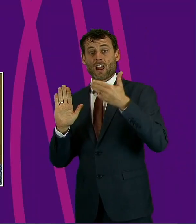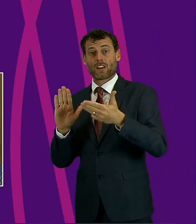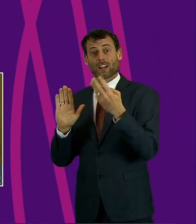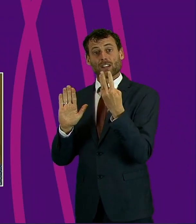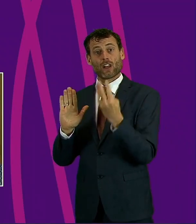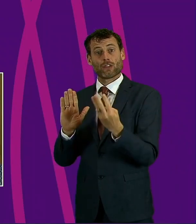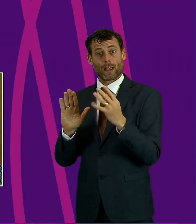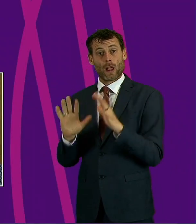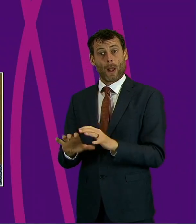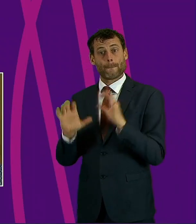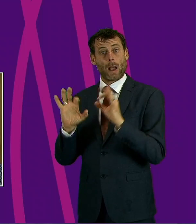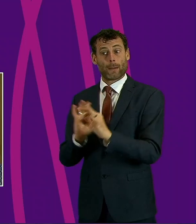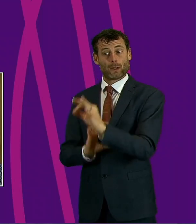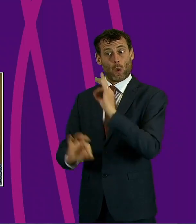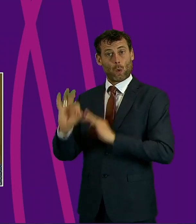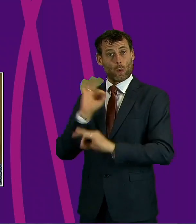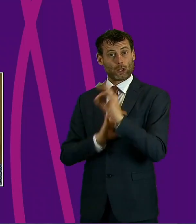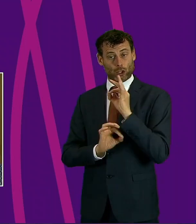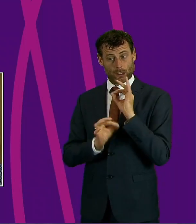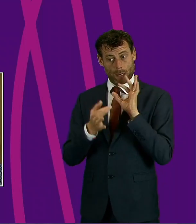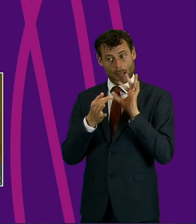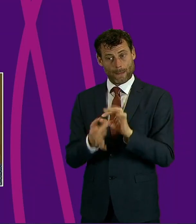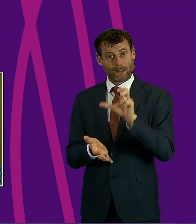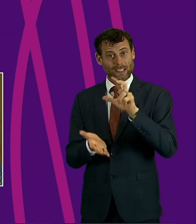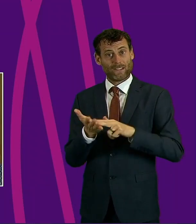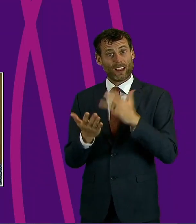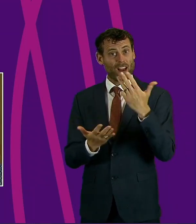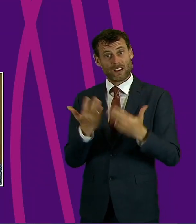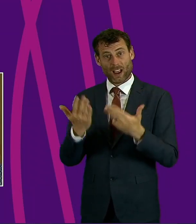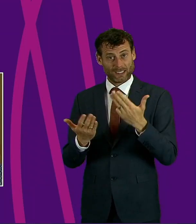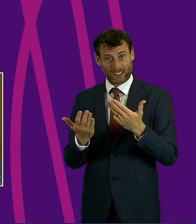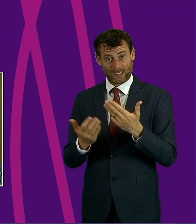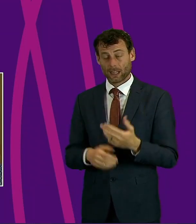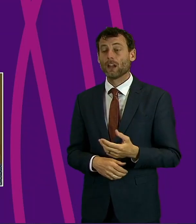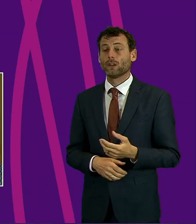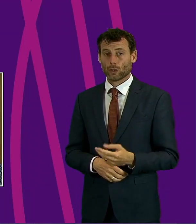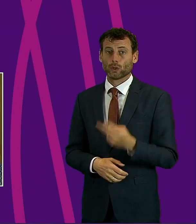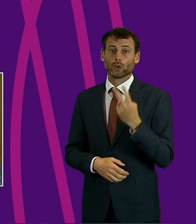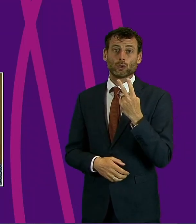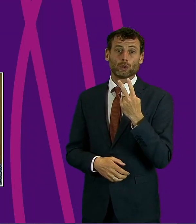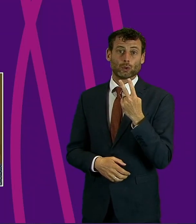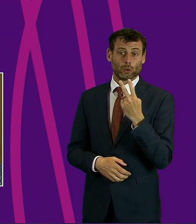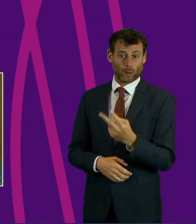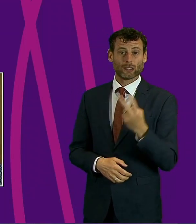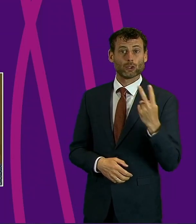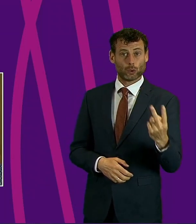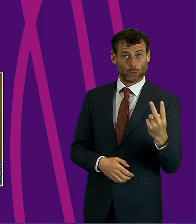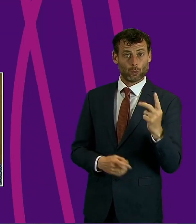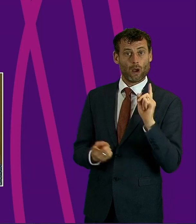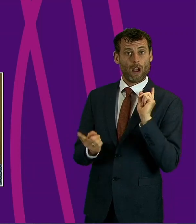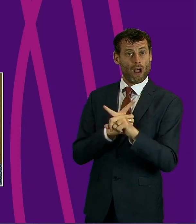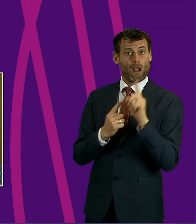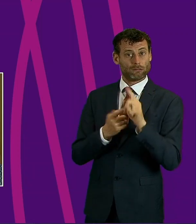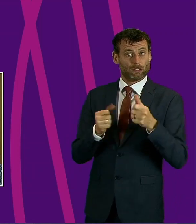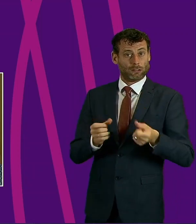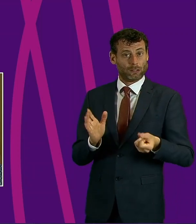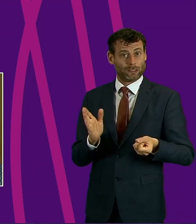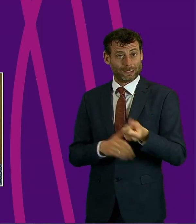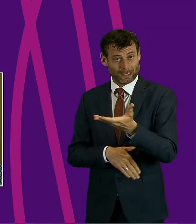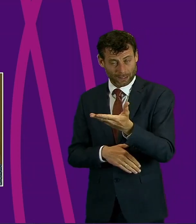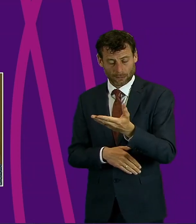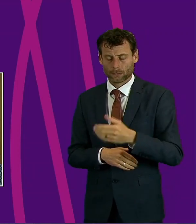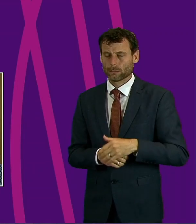parliamentary questions submitted specifically about COVID-19, no fewer than 22 holding answers were issued. At the weekend, we